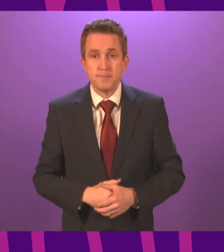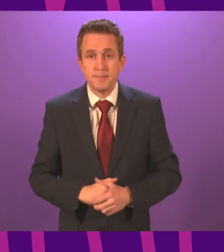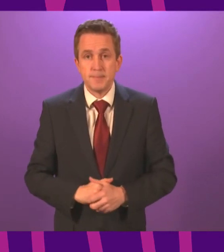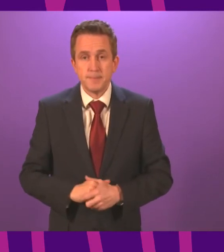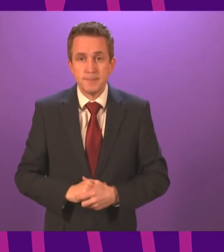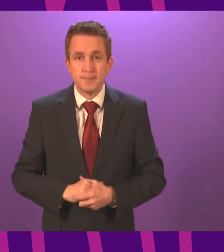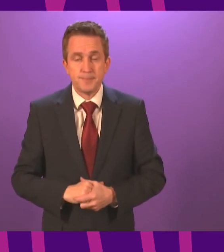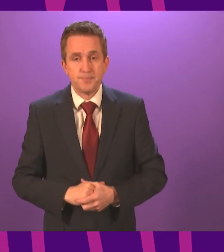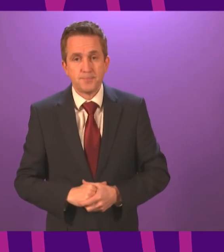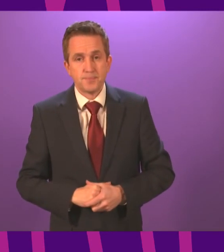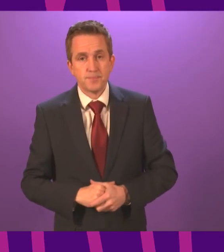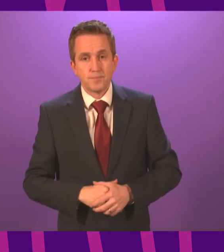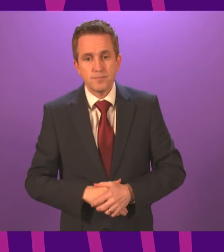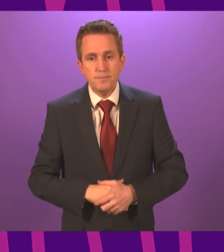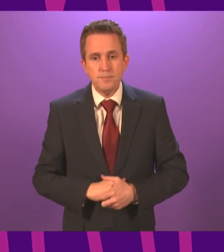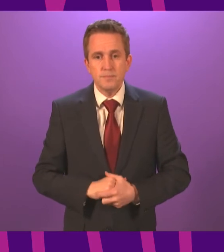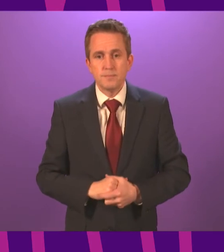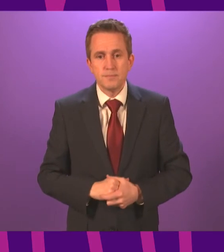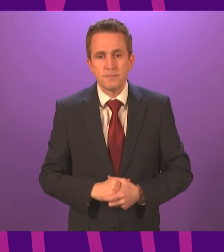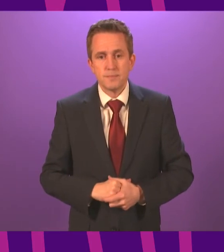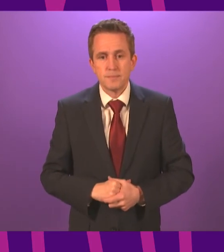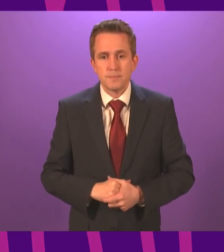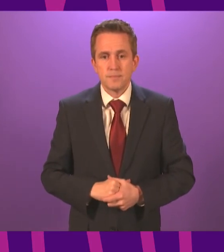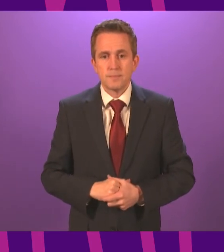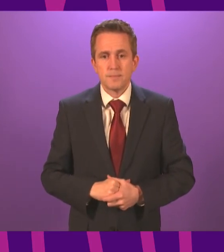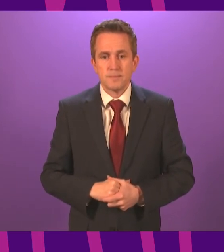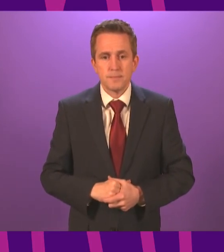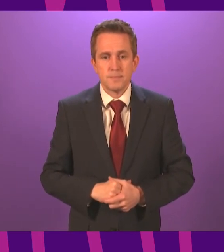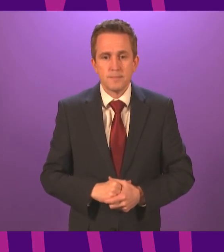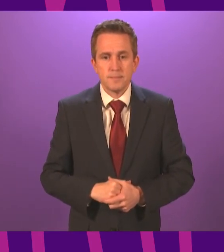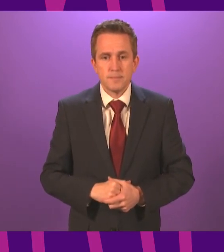Thank you. And I call Stuart Stevenson before Neil Findlay.